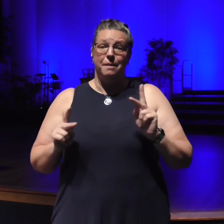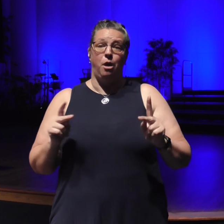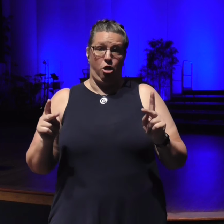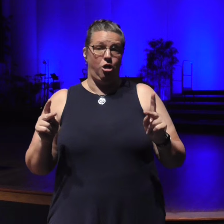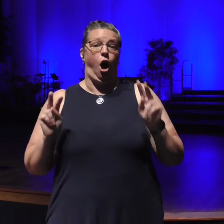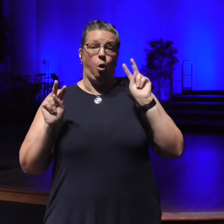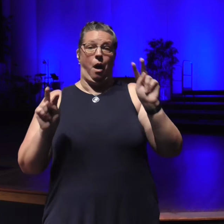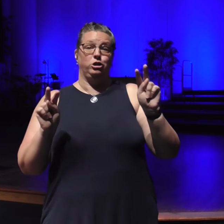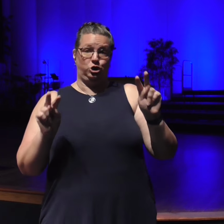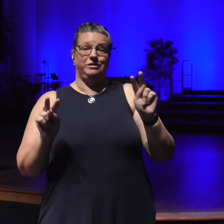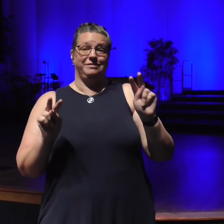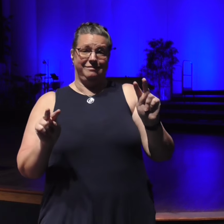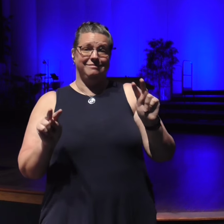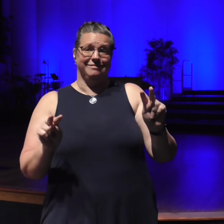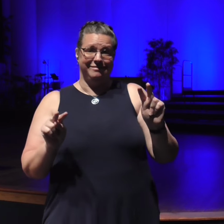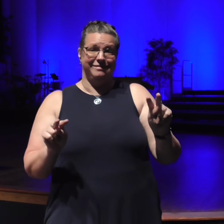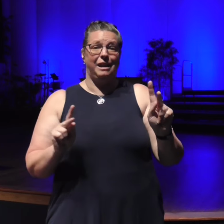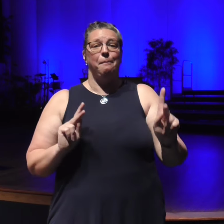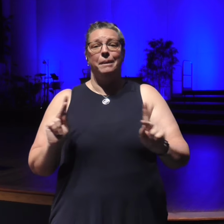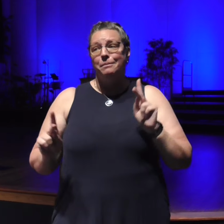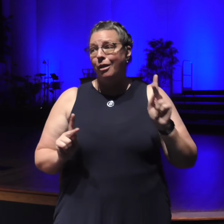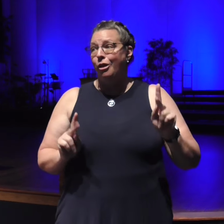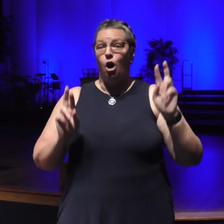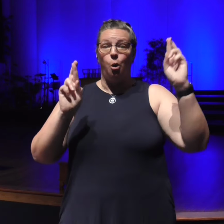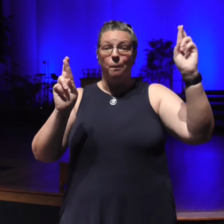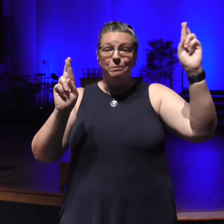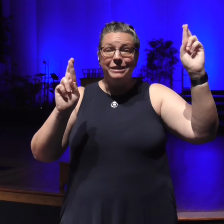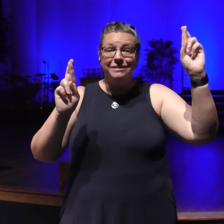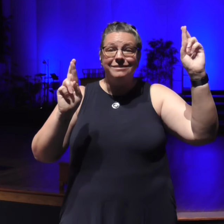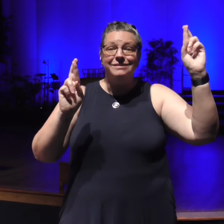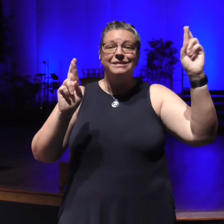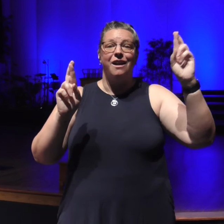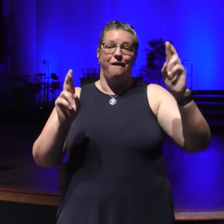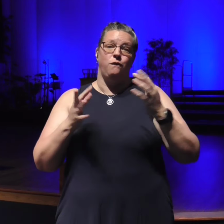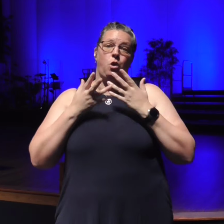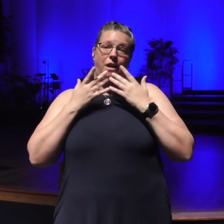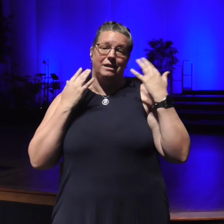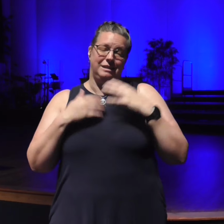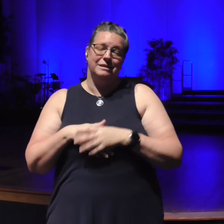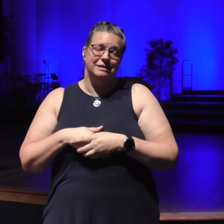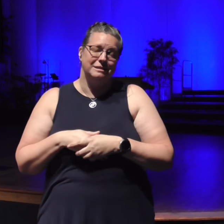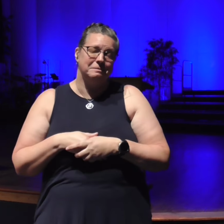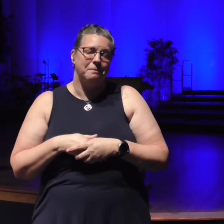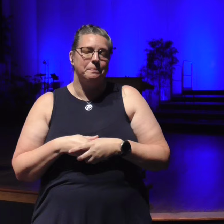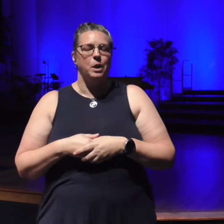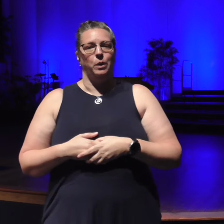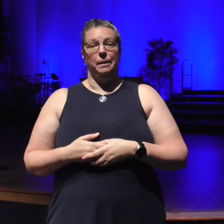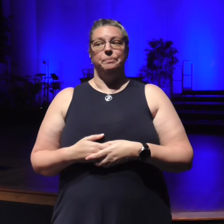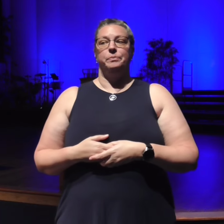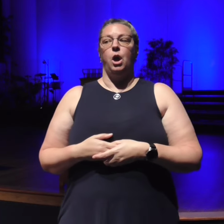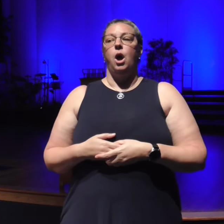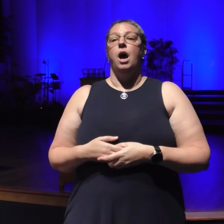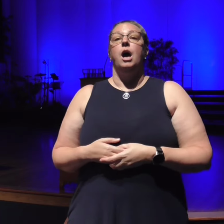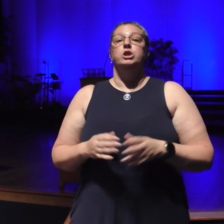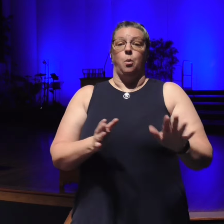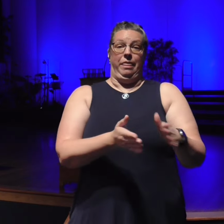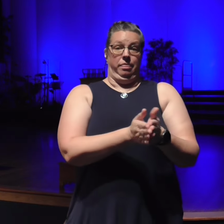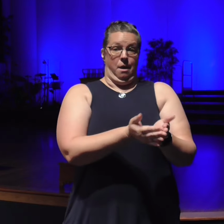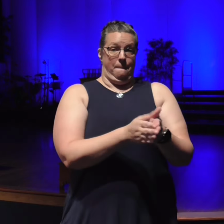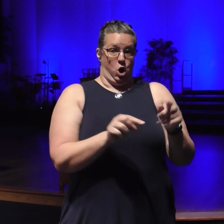watching, and people are hoping for kindness. So in We the